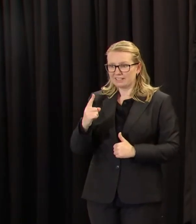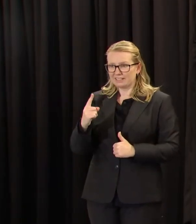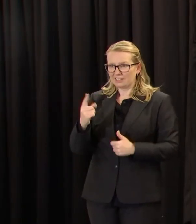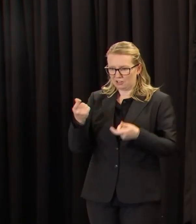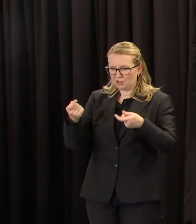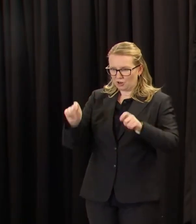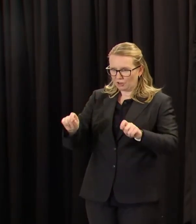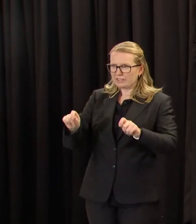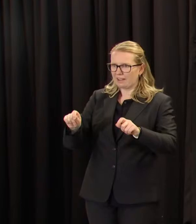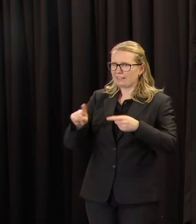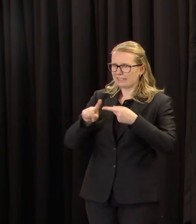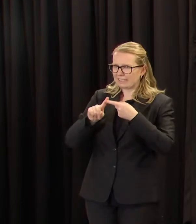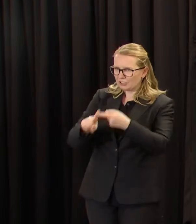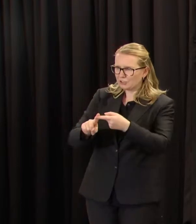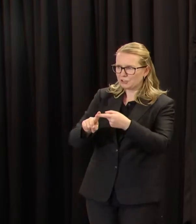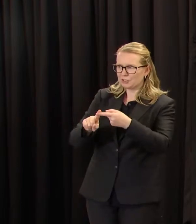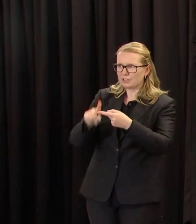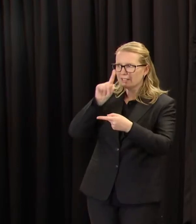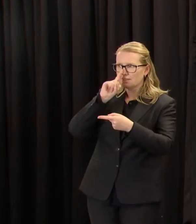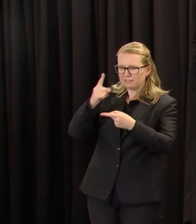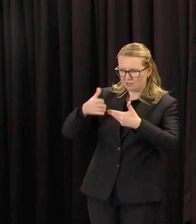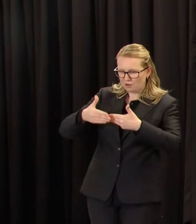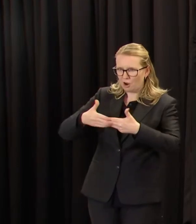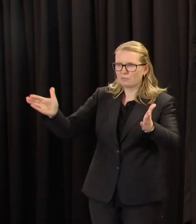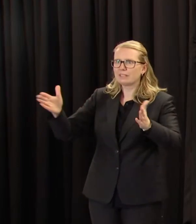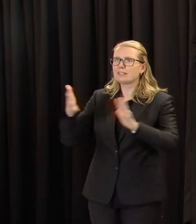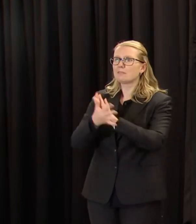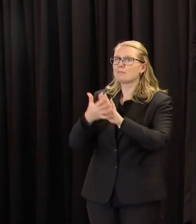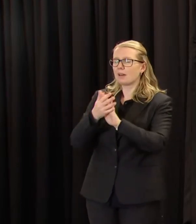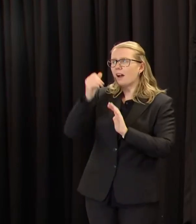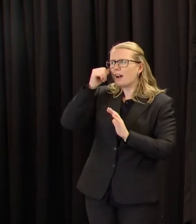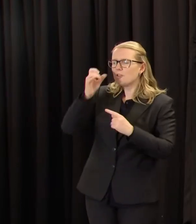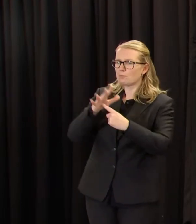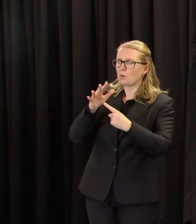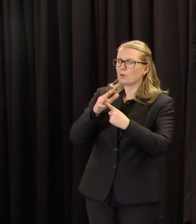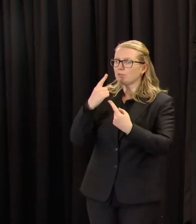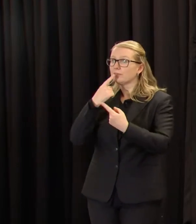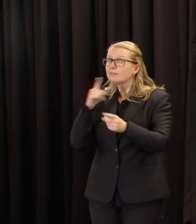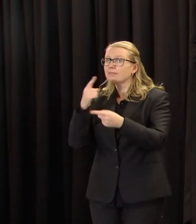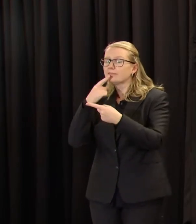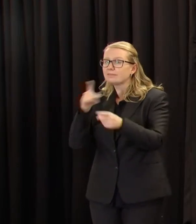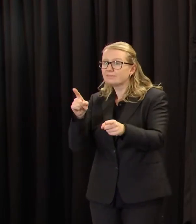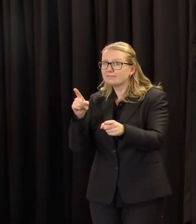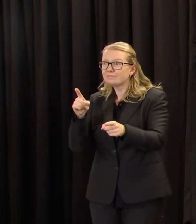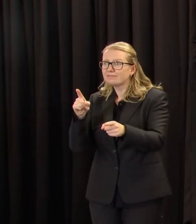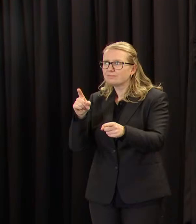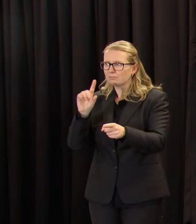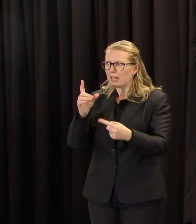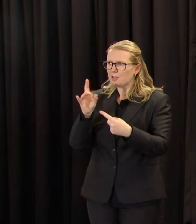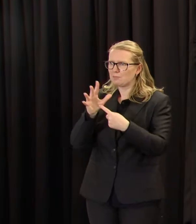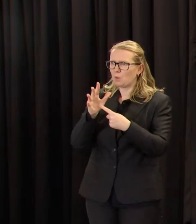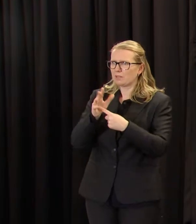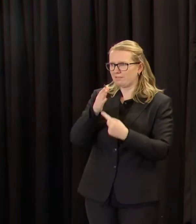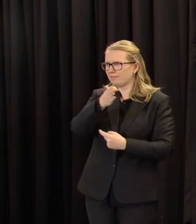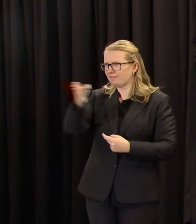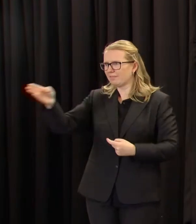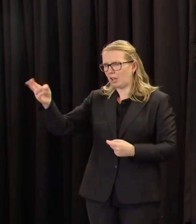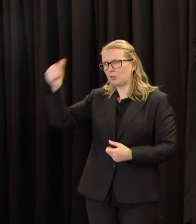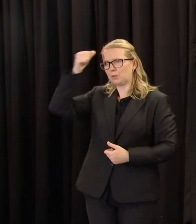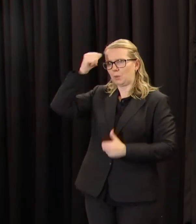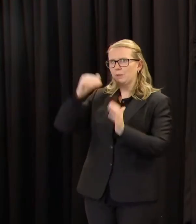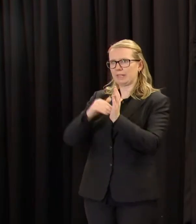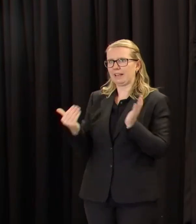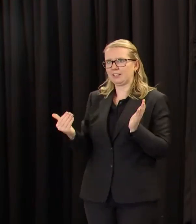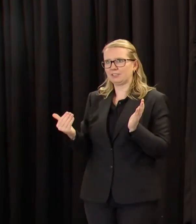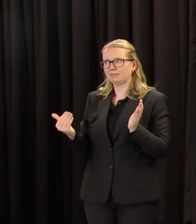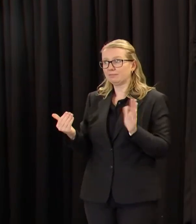not going to be fundamentally changing. So notice is important, yes, but it's always more important, I think, when you are moving out, as it were, because people